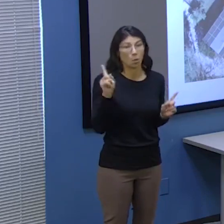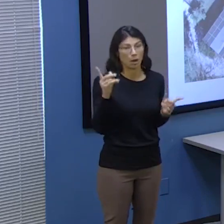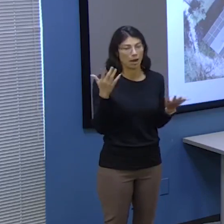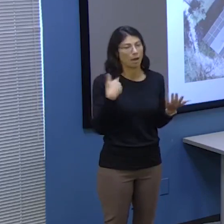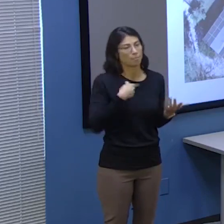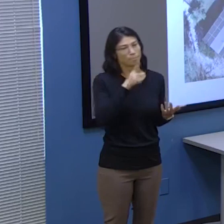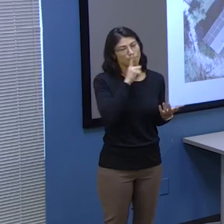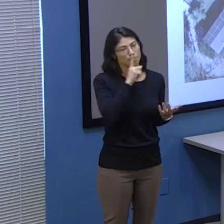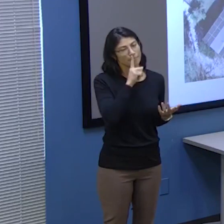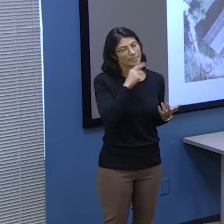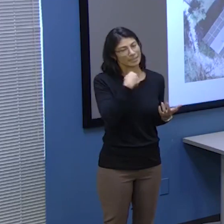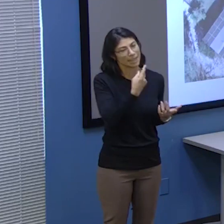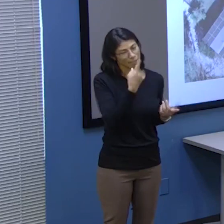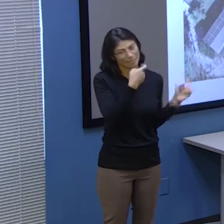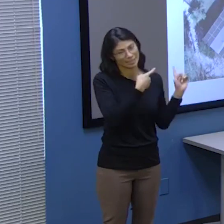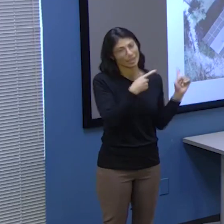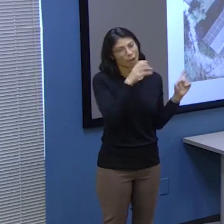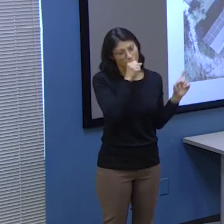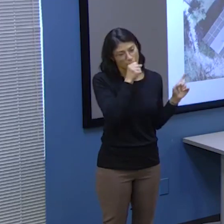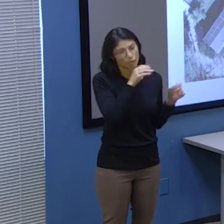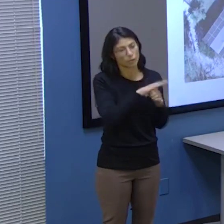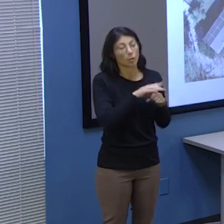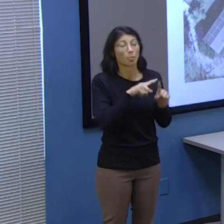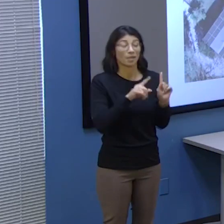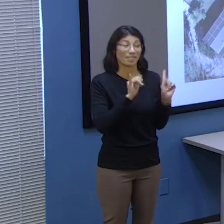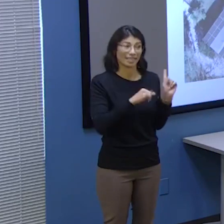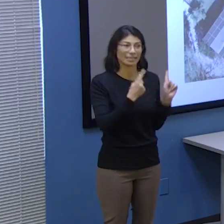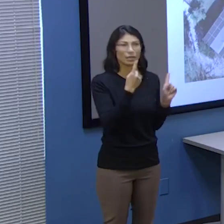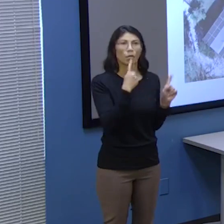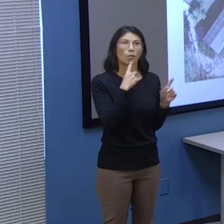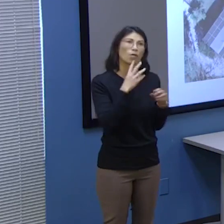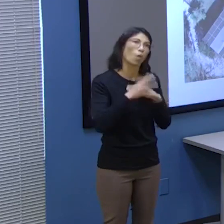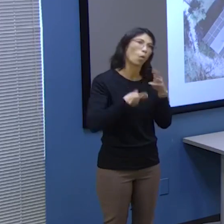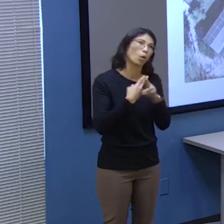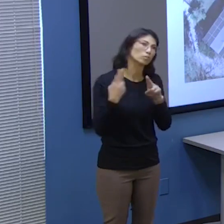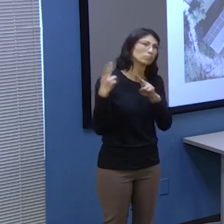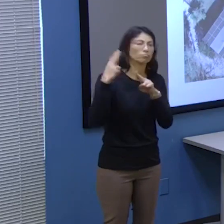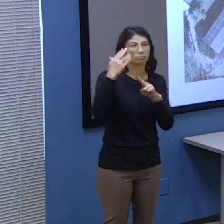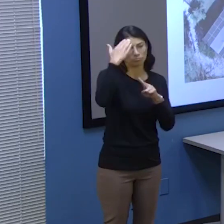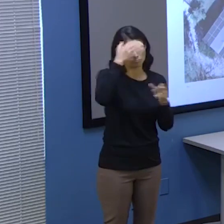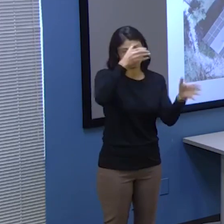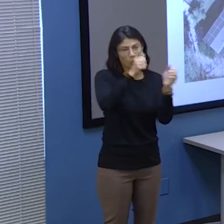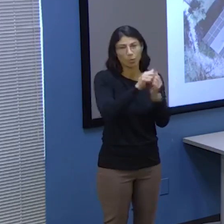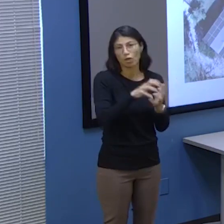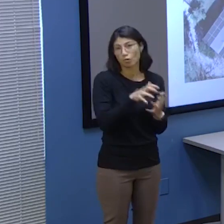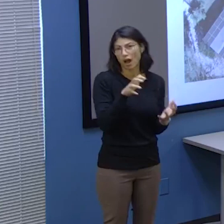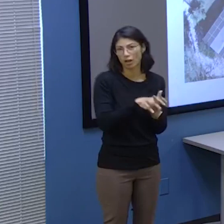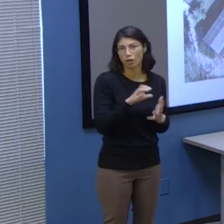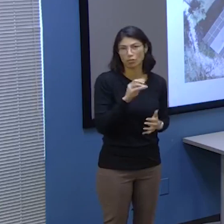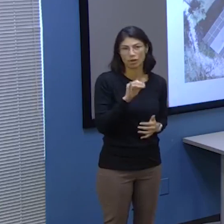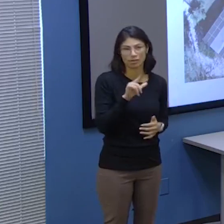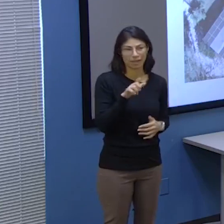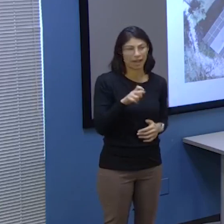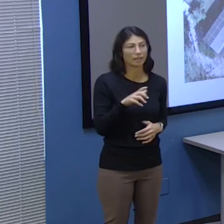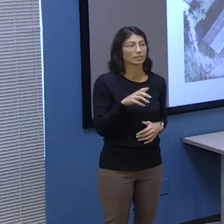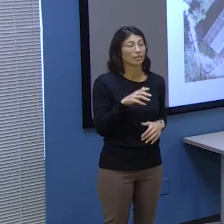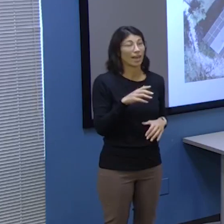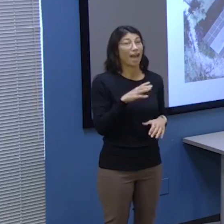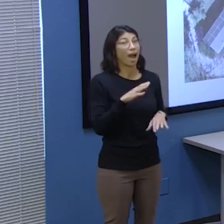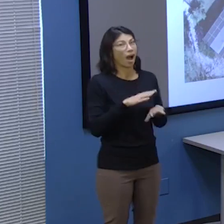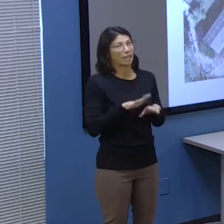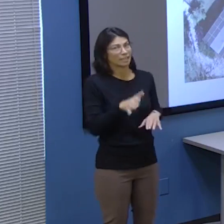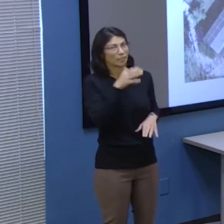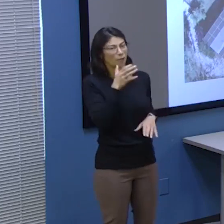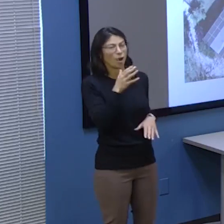a confidential location, but he's one of the world's most authorities on crocodiles and on his farm. This is just